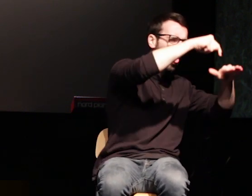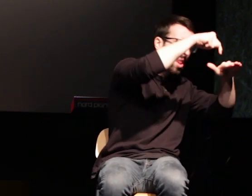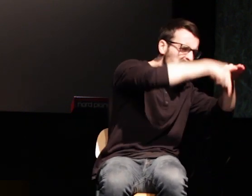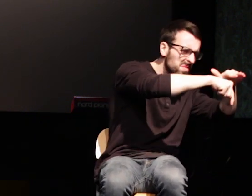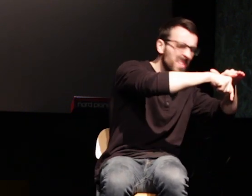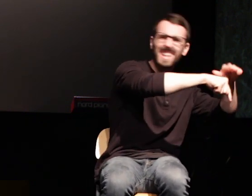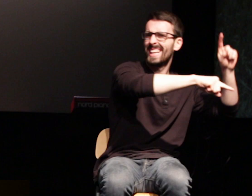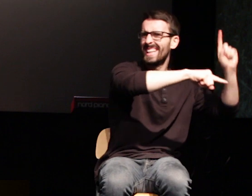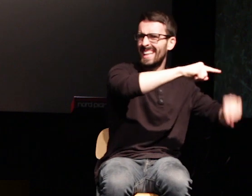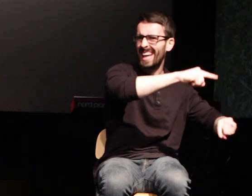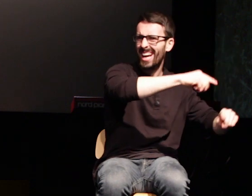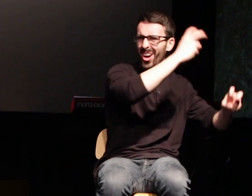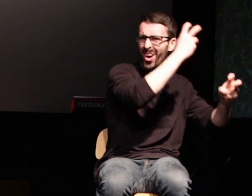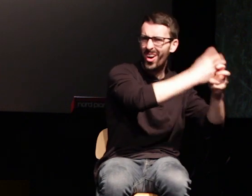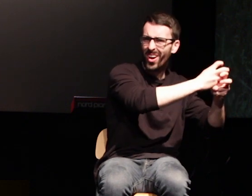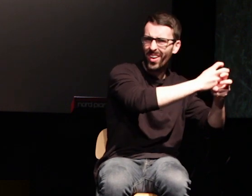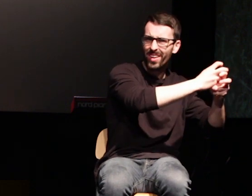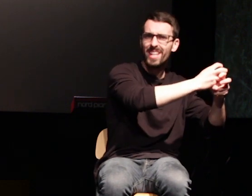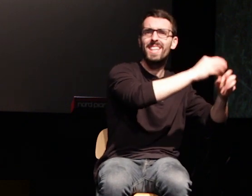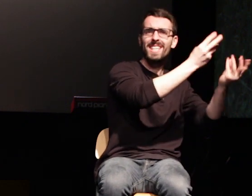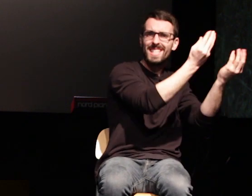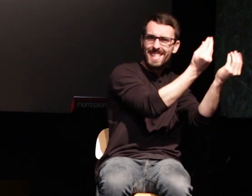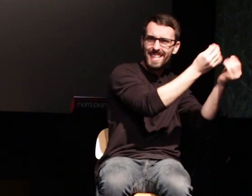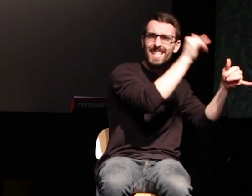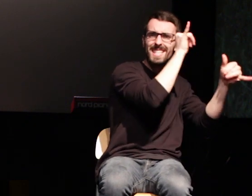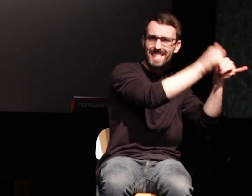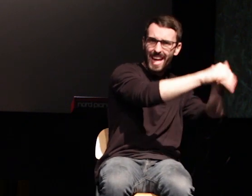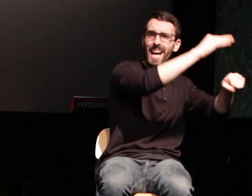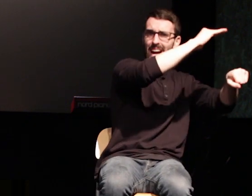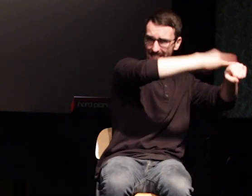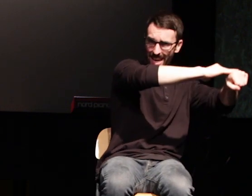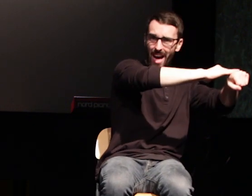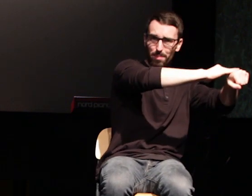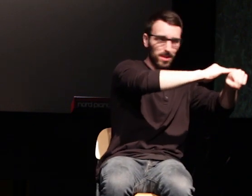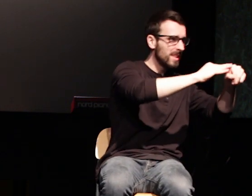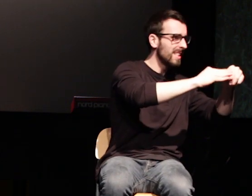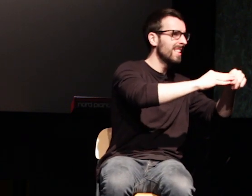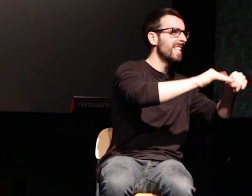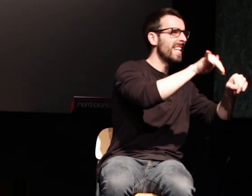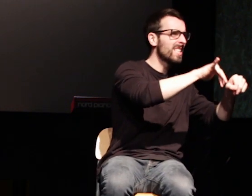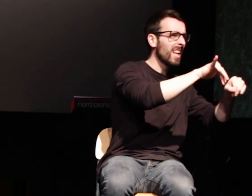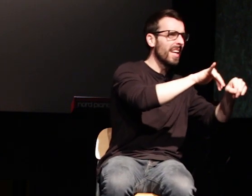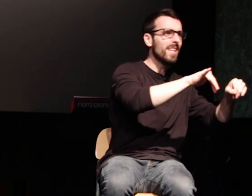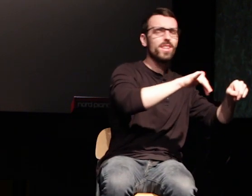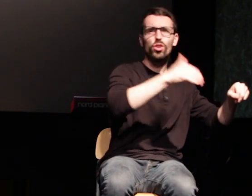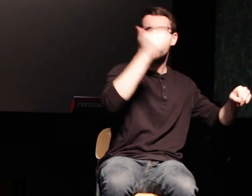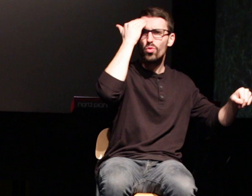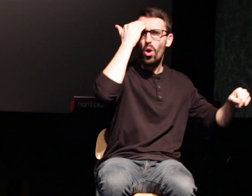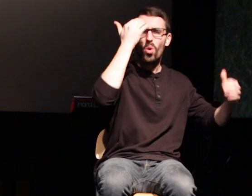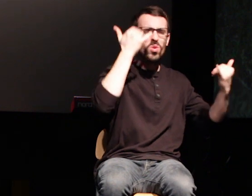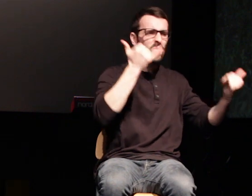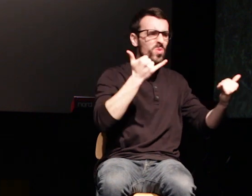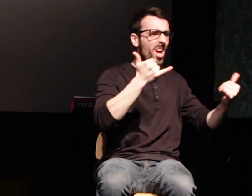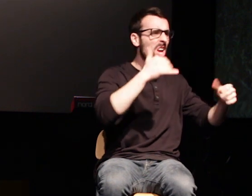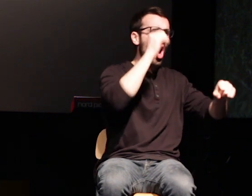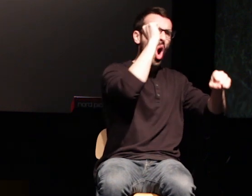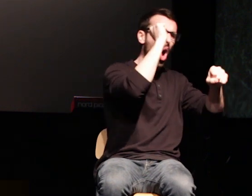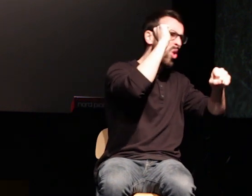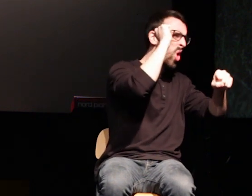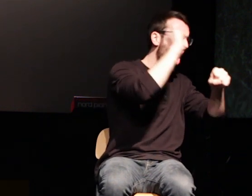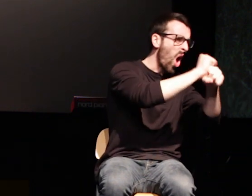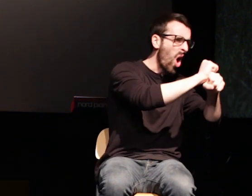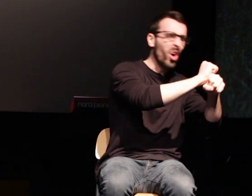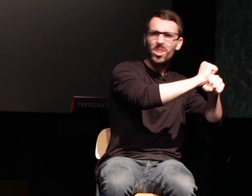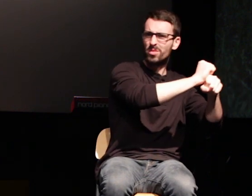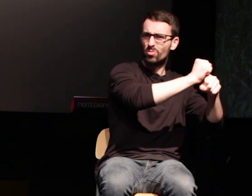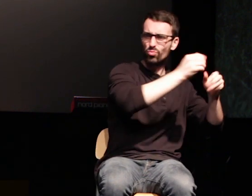very superficial and on the top, and it's like concrete or it's like clay, and you just can't get deep. It's good for driving on, but it's horrible